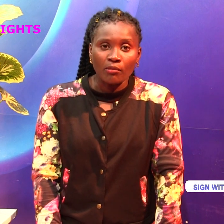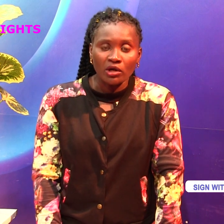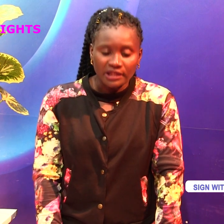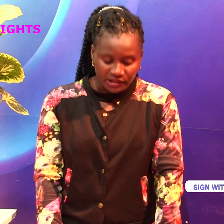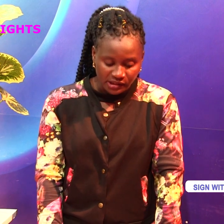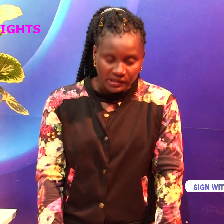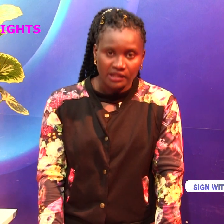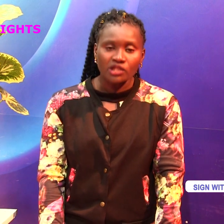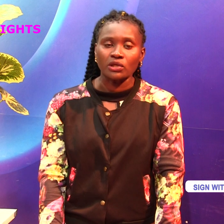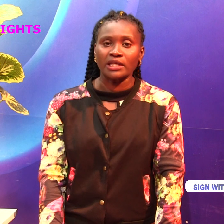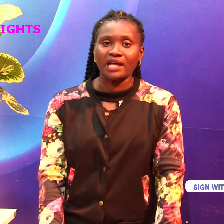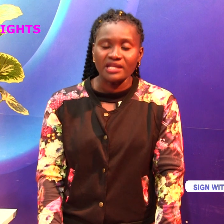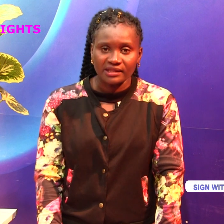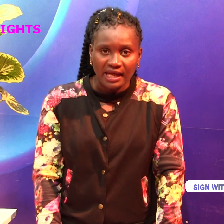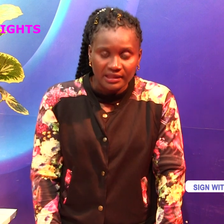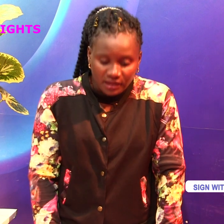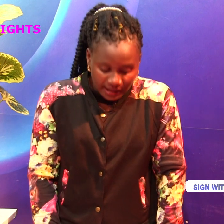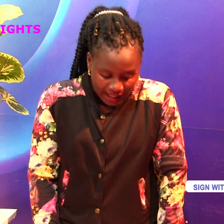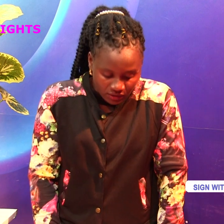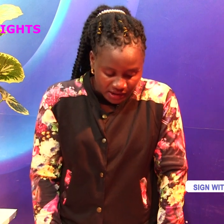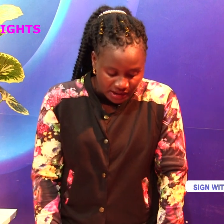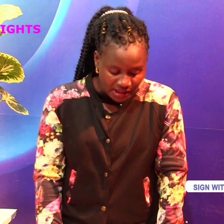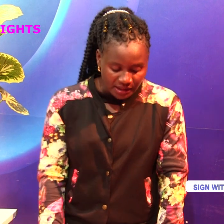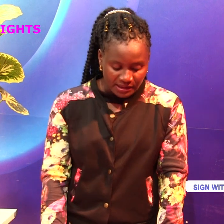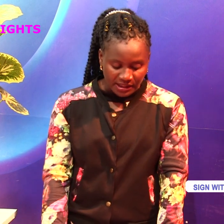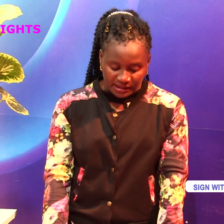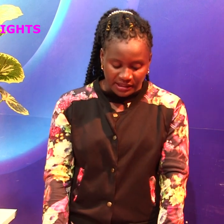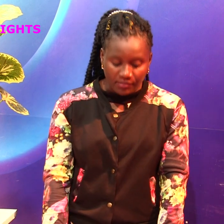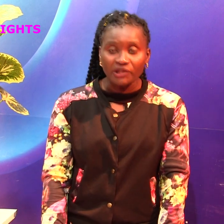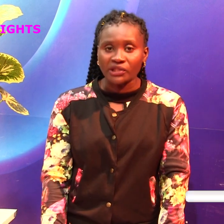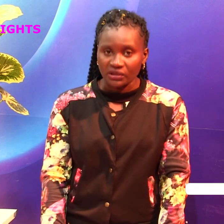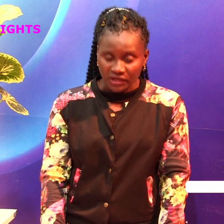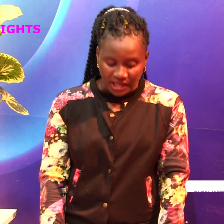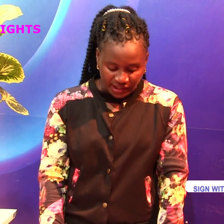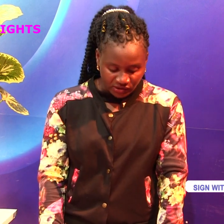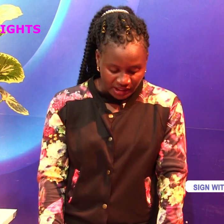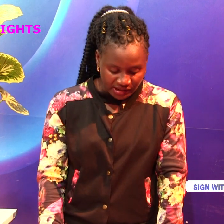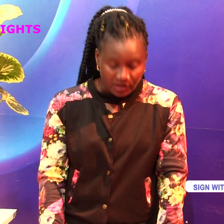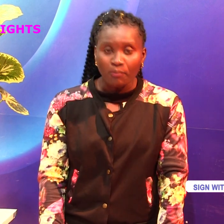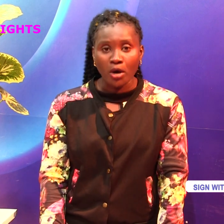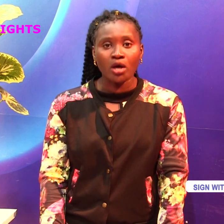disabled children. So in Kenya Sign Language is, disabled children isolate, mock,